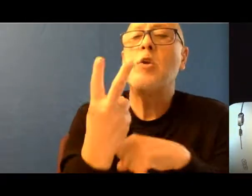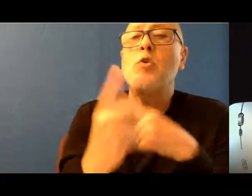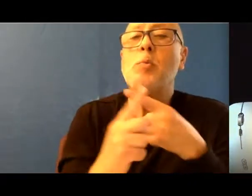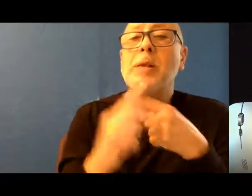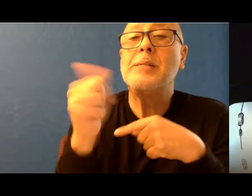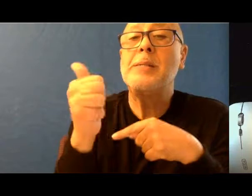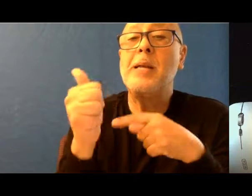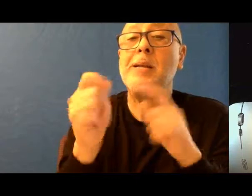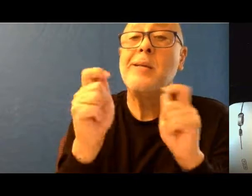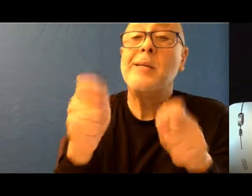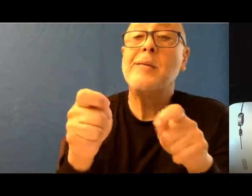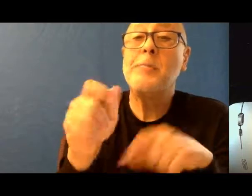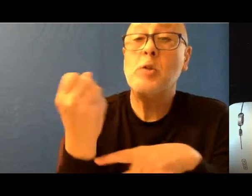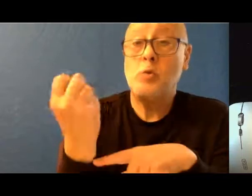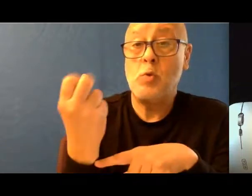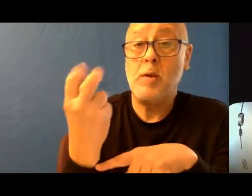12.